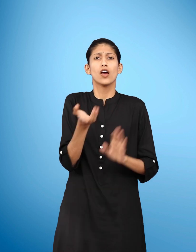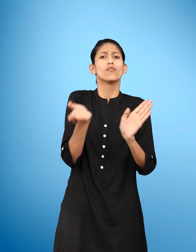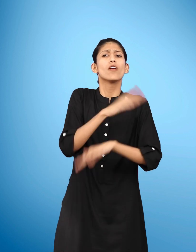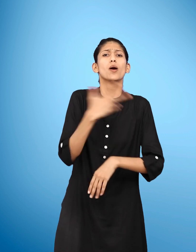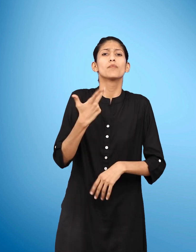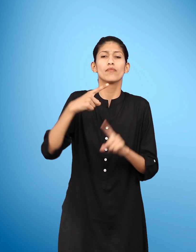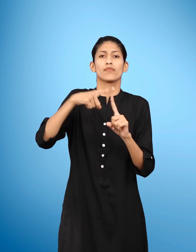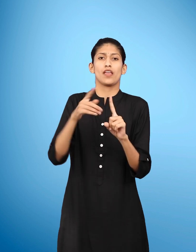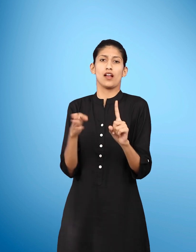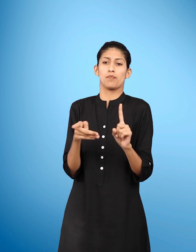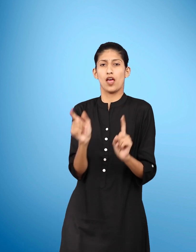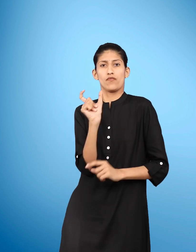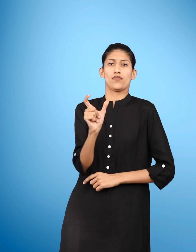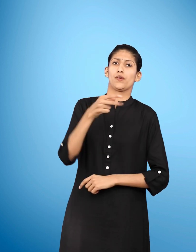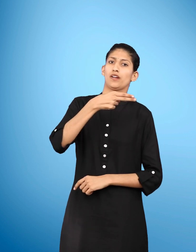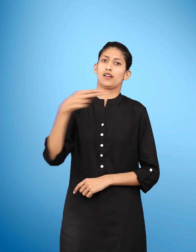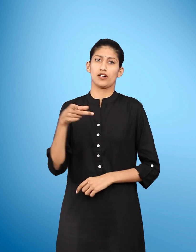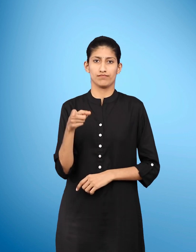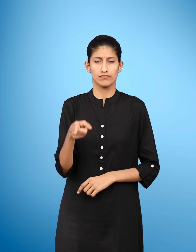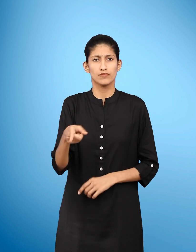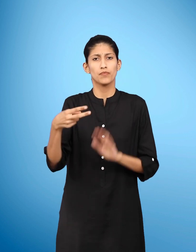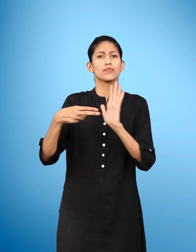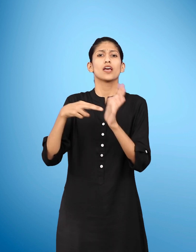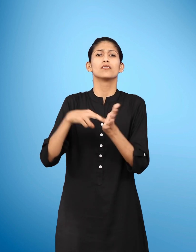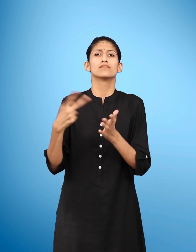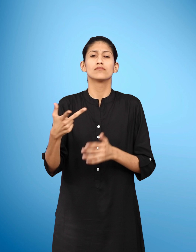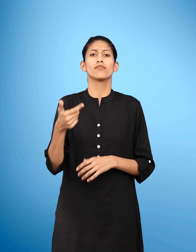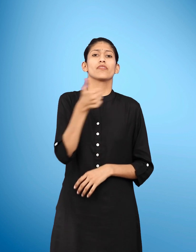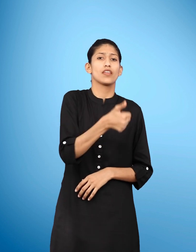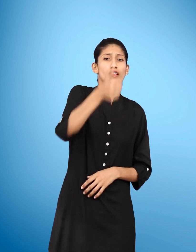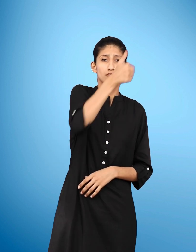used for the heads of three ruling families.